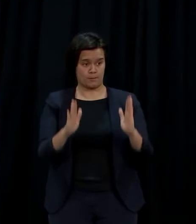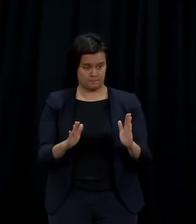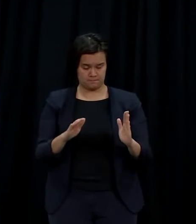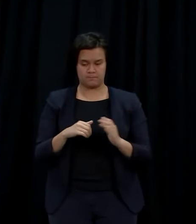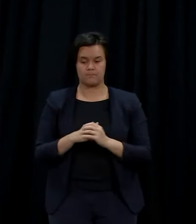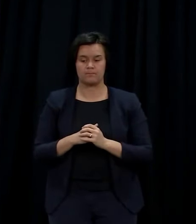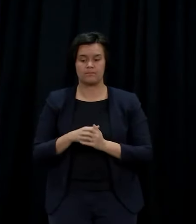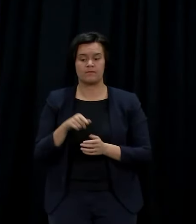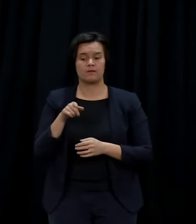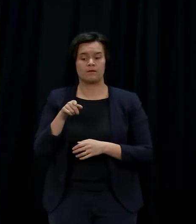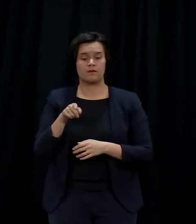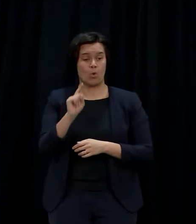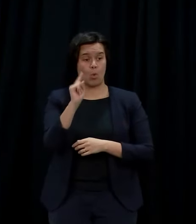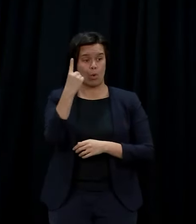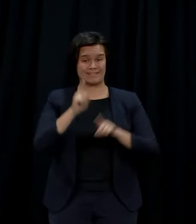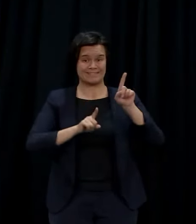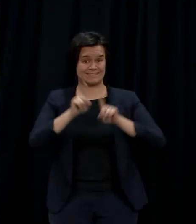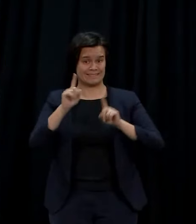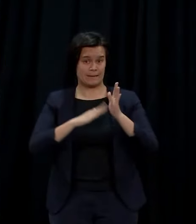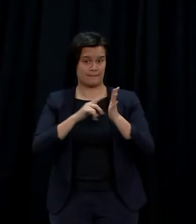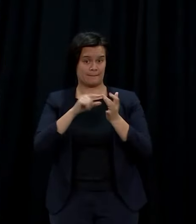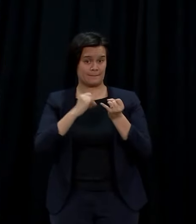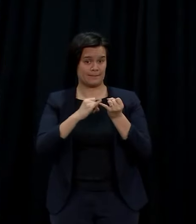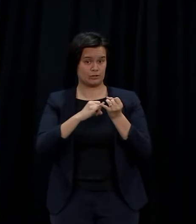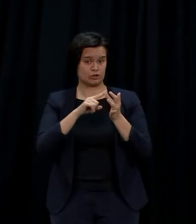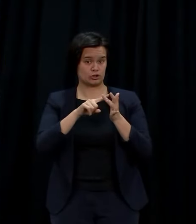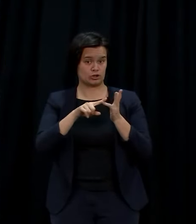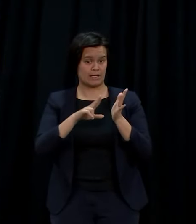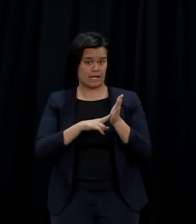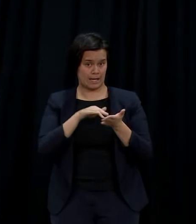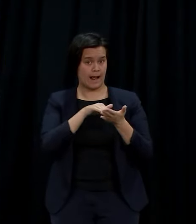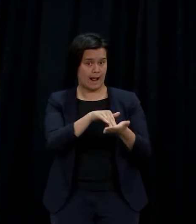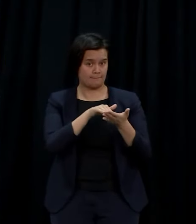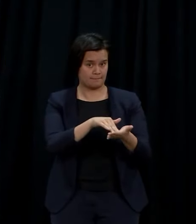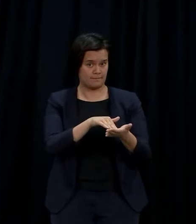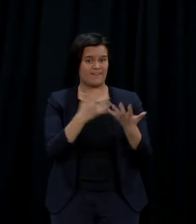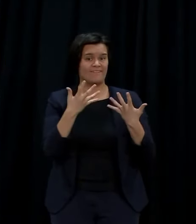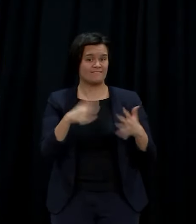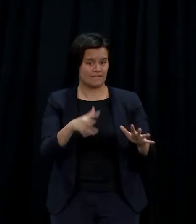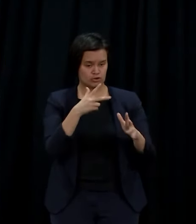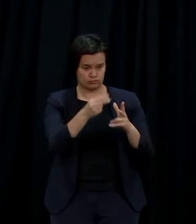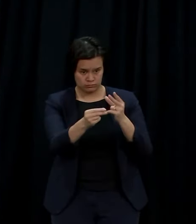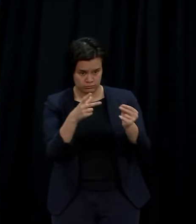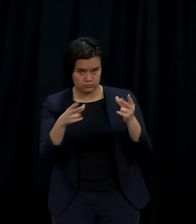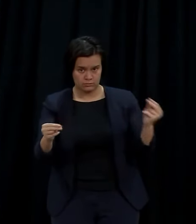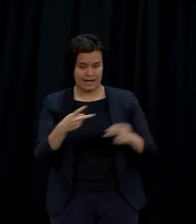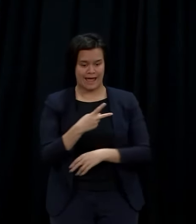via a GP clinic at the Auckland City Mission, and so far they've vaccinated 89